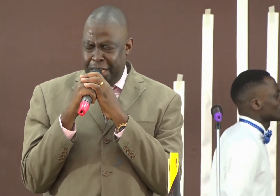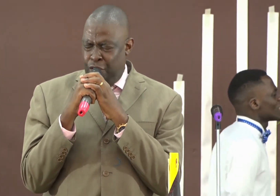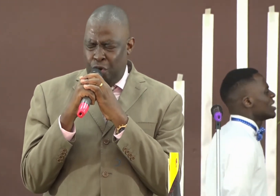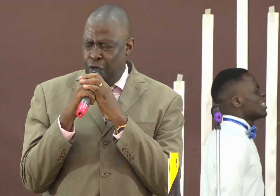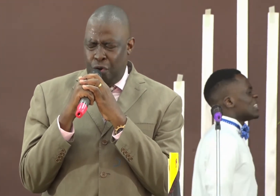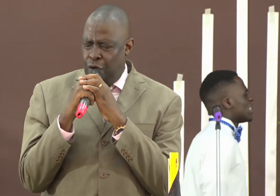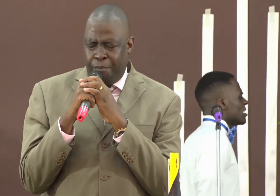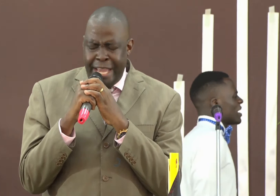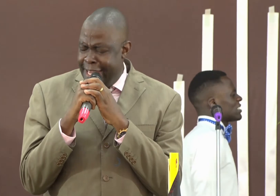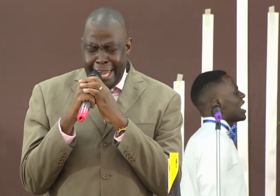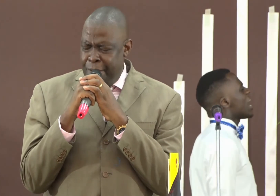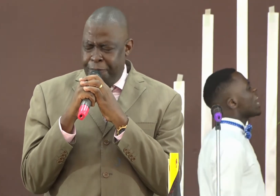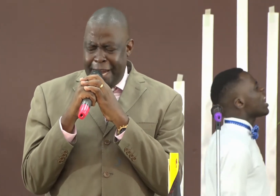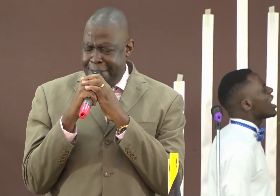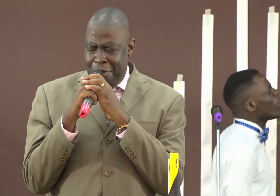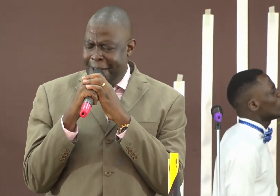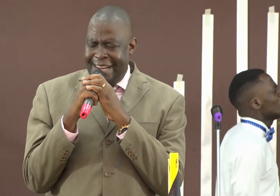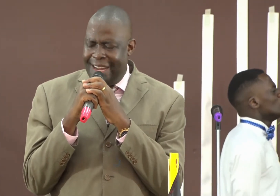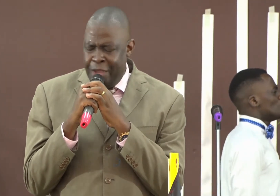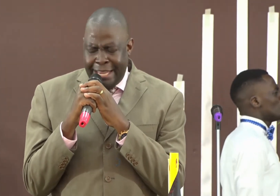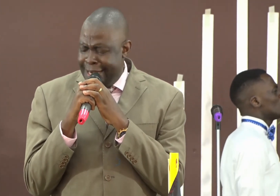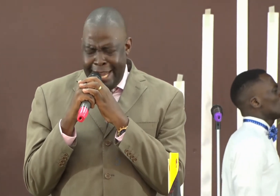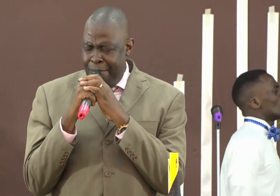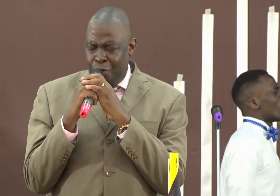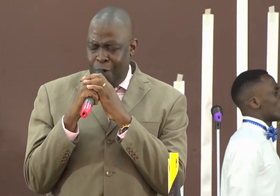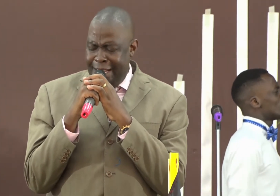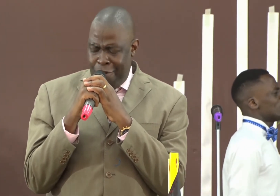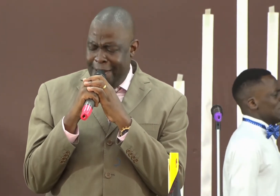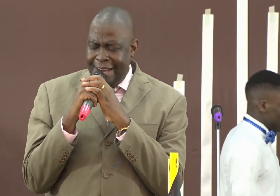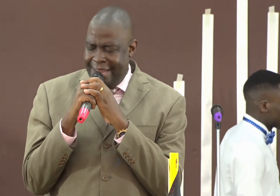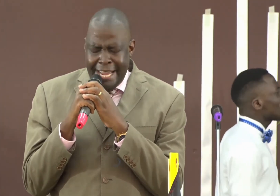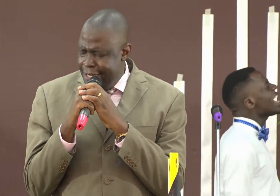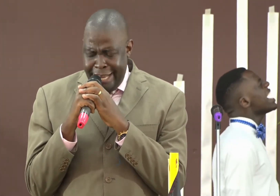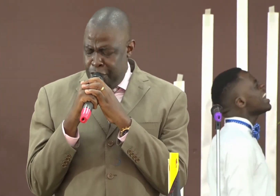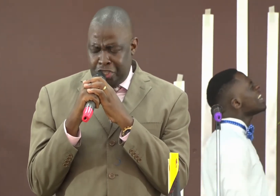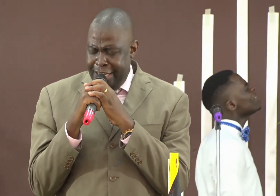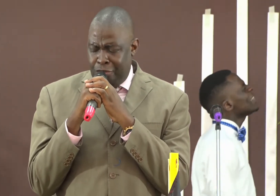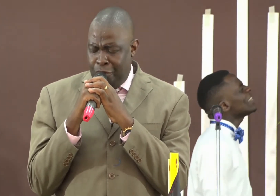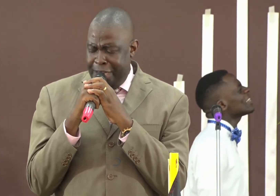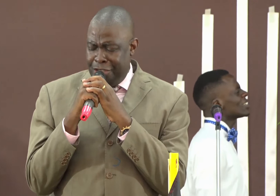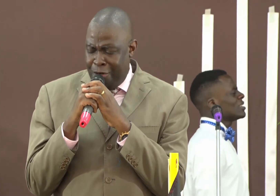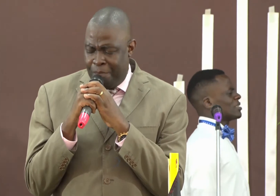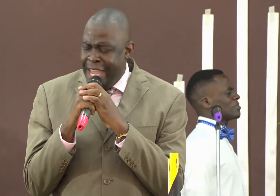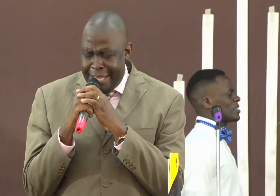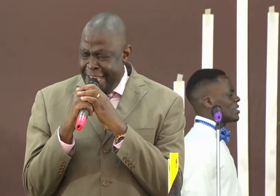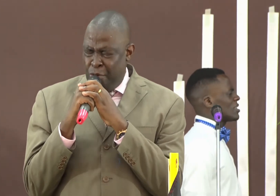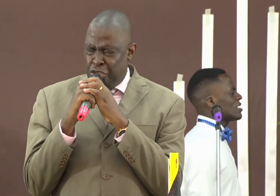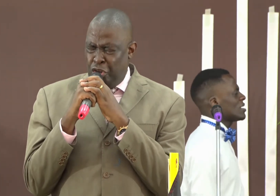Yemosomo tindo Ebo vanyowa Nebo kwanyowa Nemo central